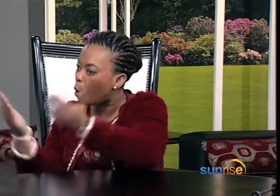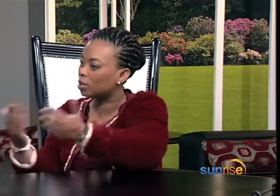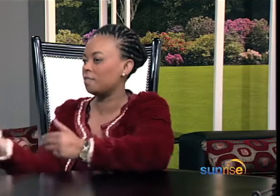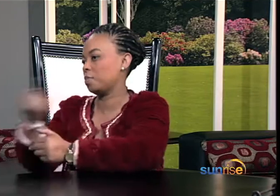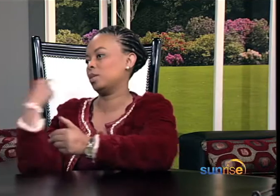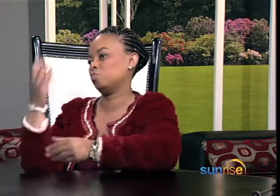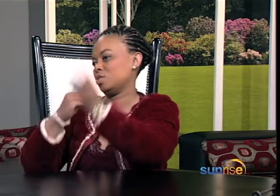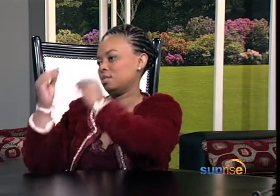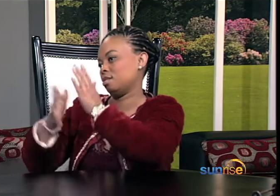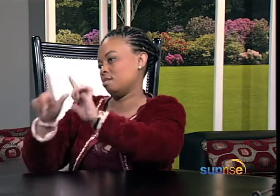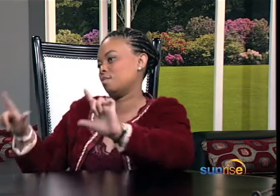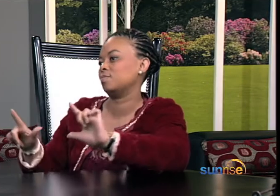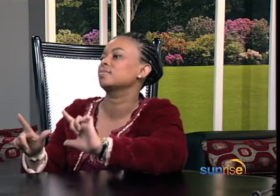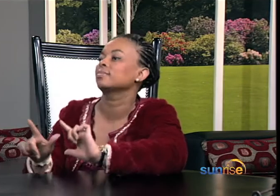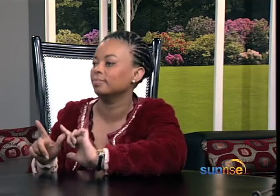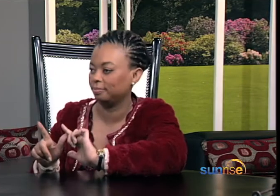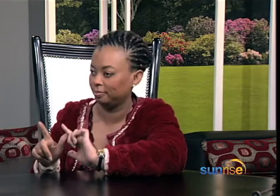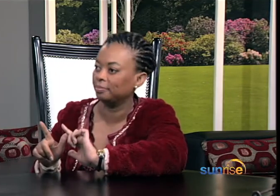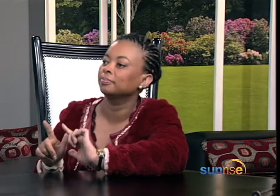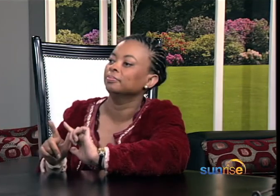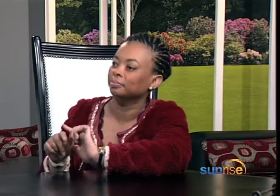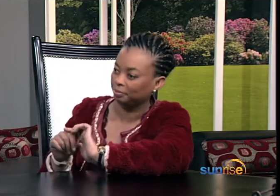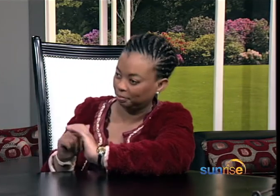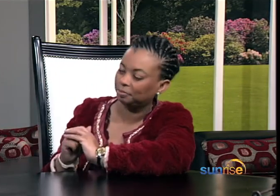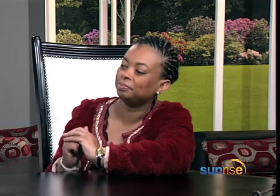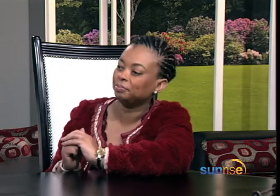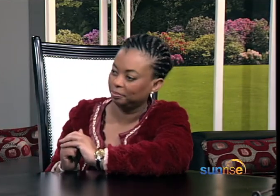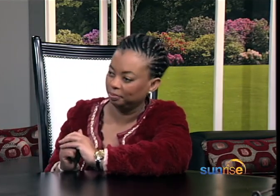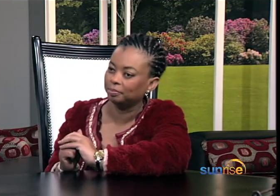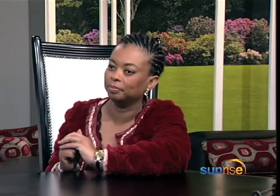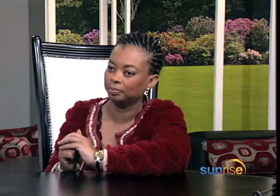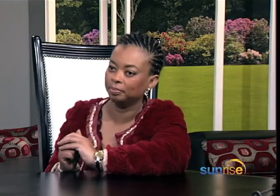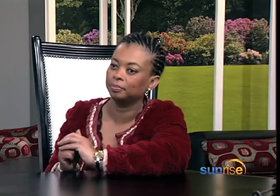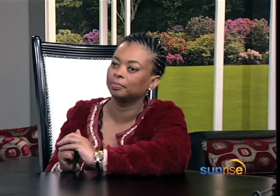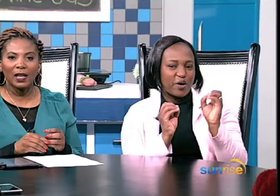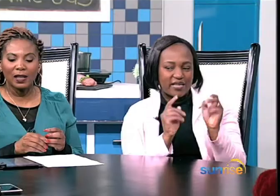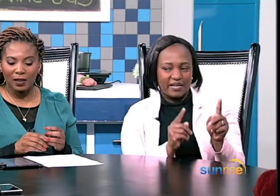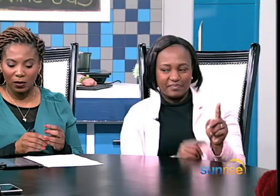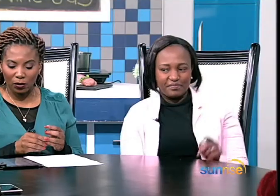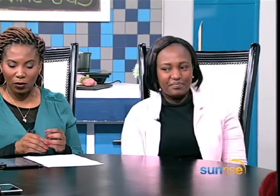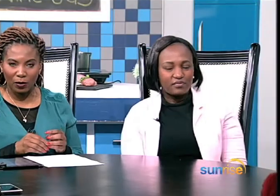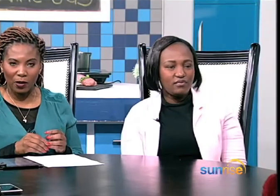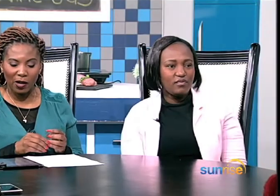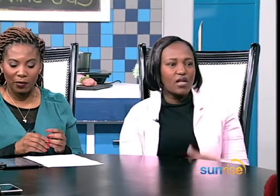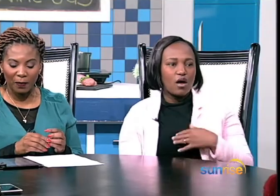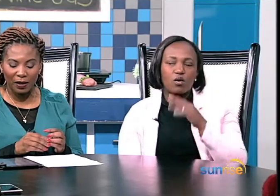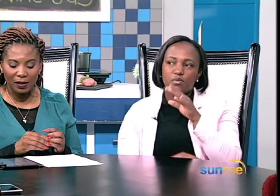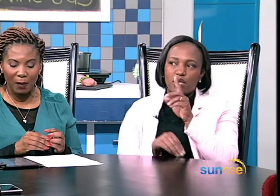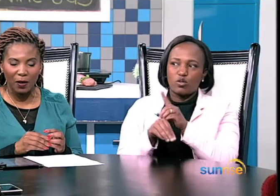language to be promoted and to be part of the South African community. Okay, well, let's talk to Dr. Mararing and wrap things up on the